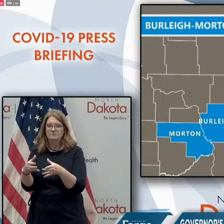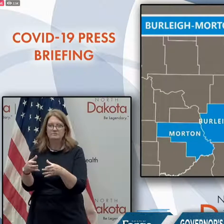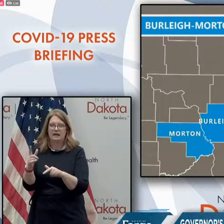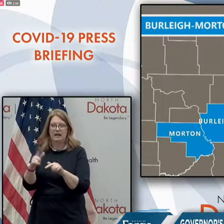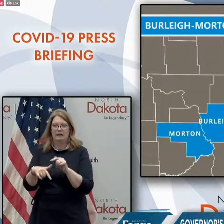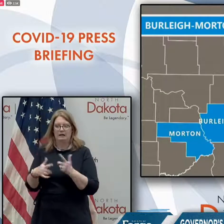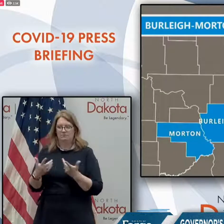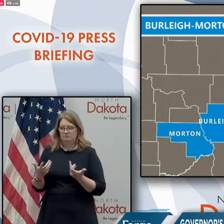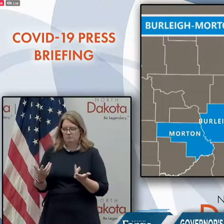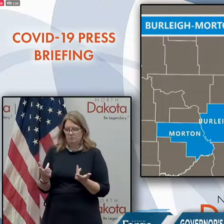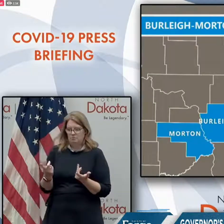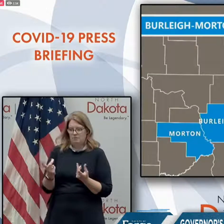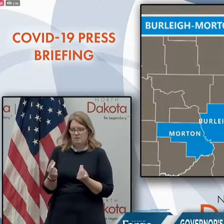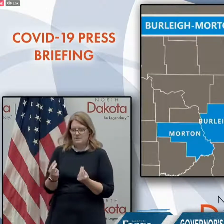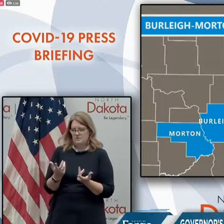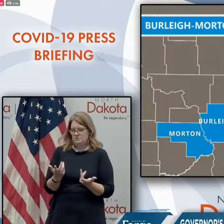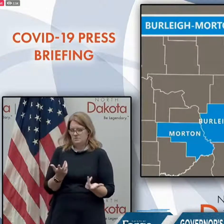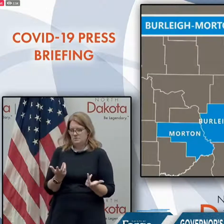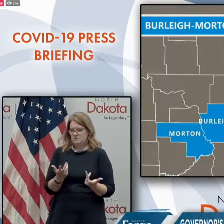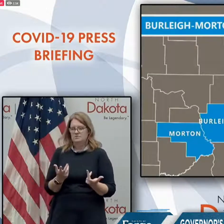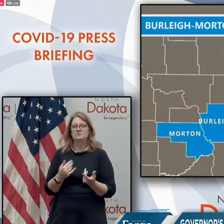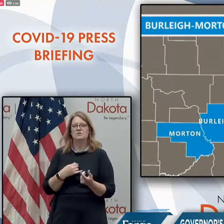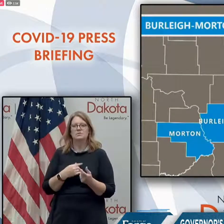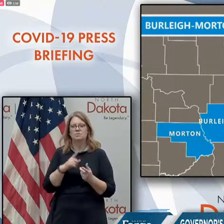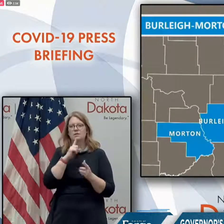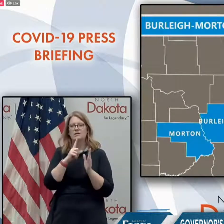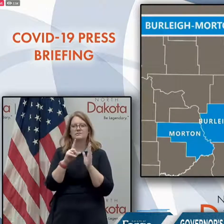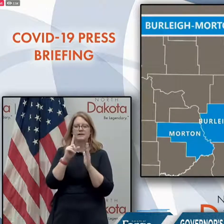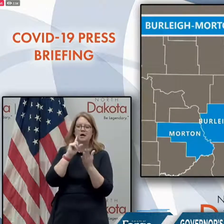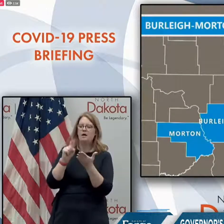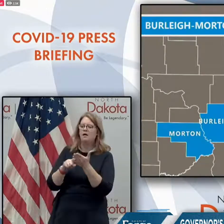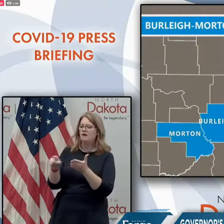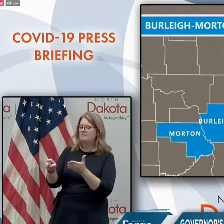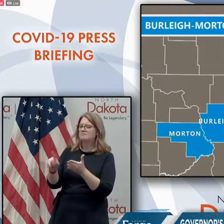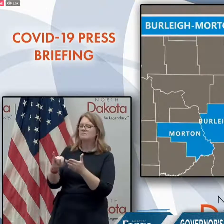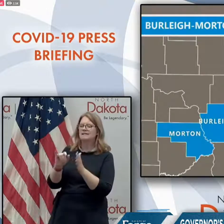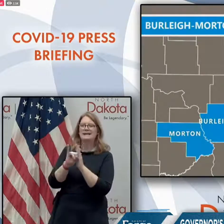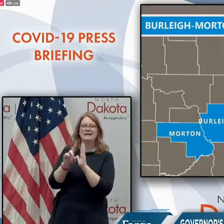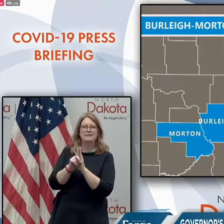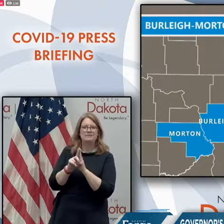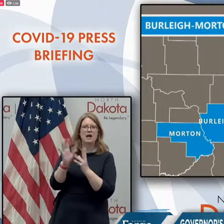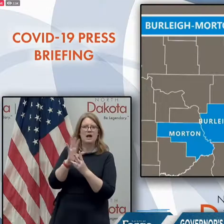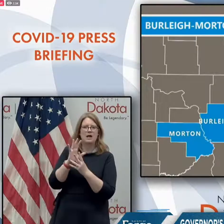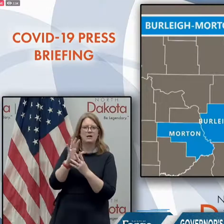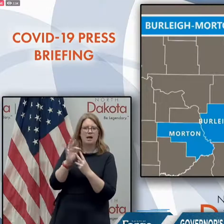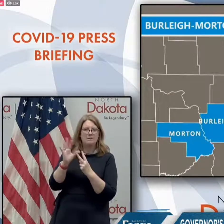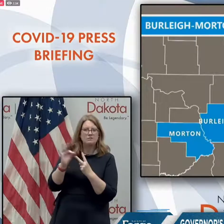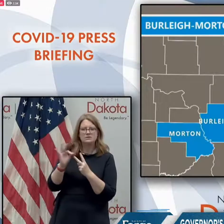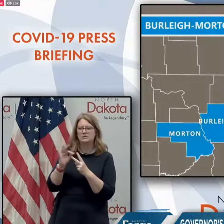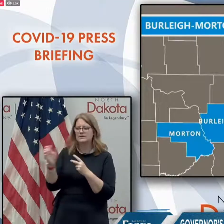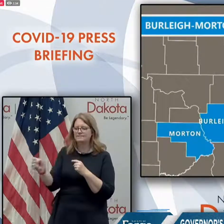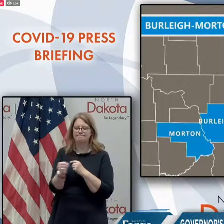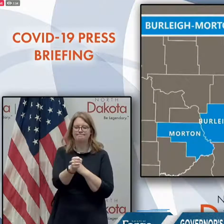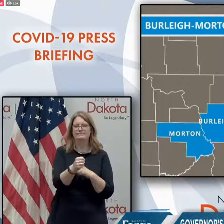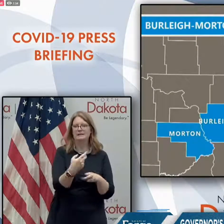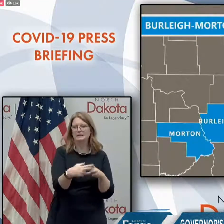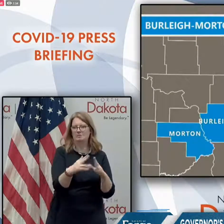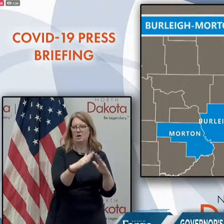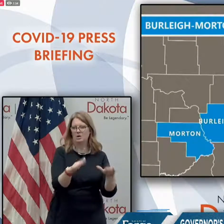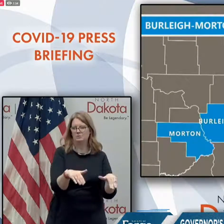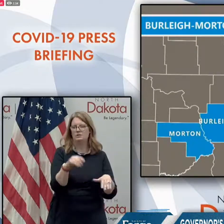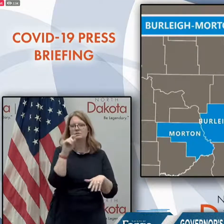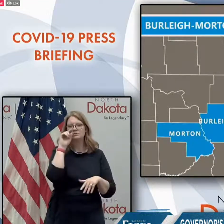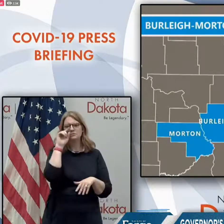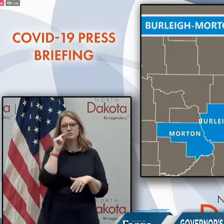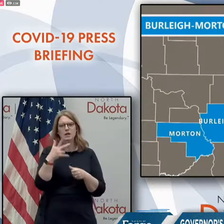continue to work to identify options to help us slow the spread. And again, the local public health